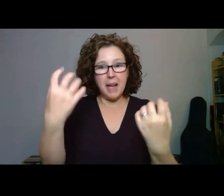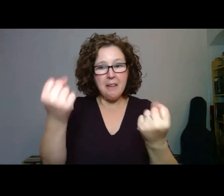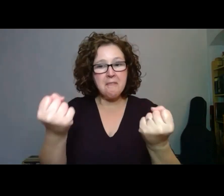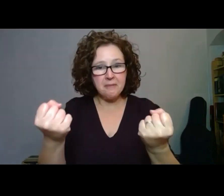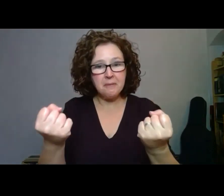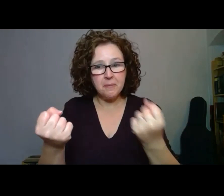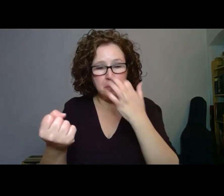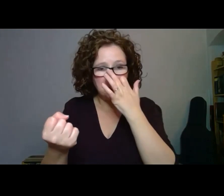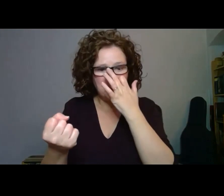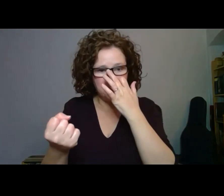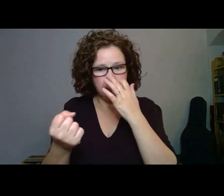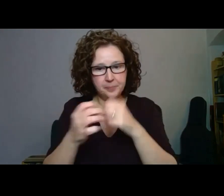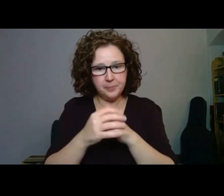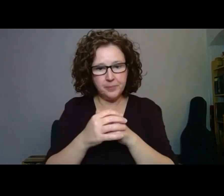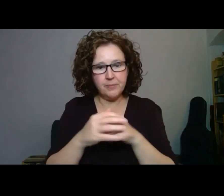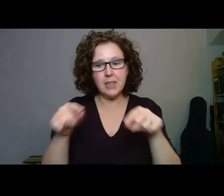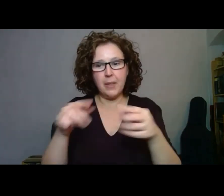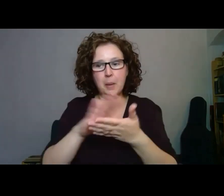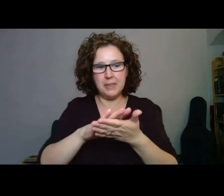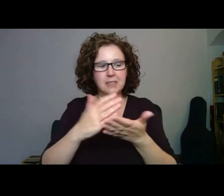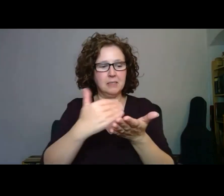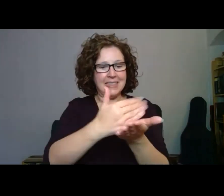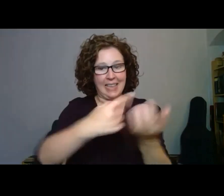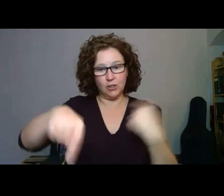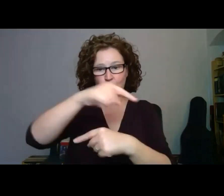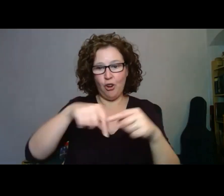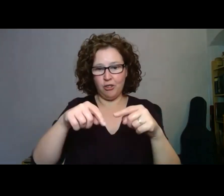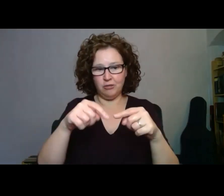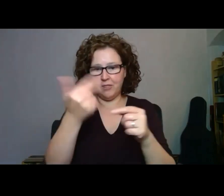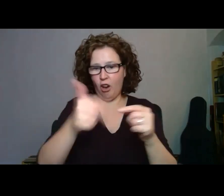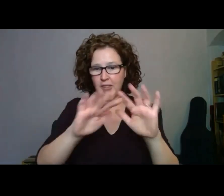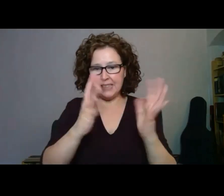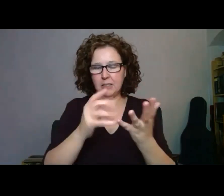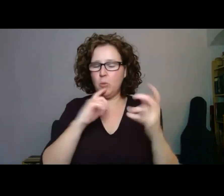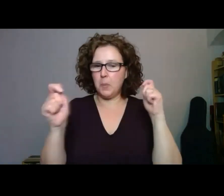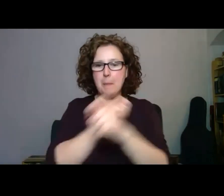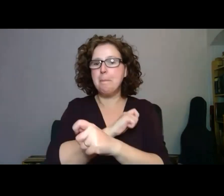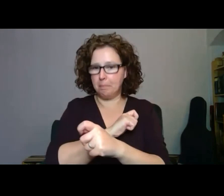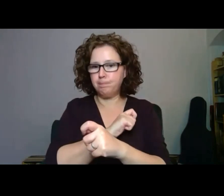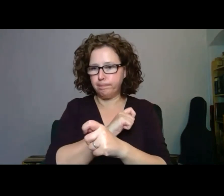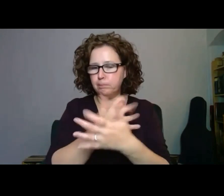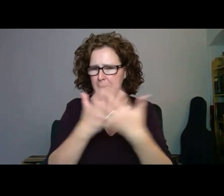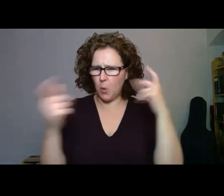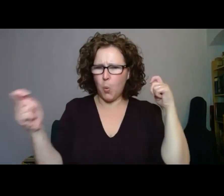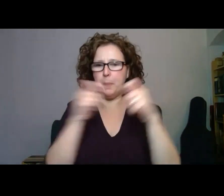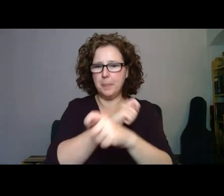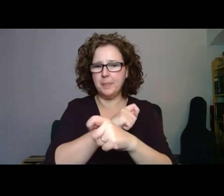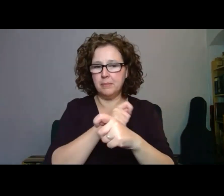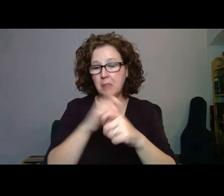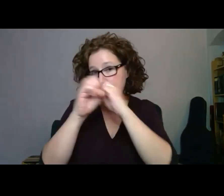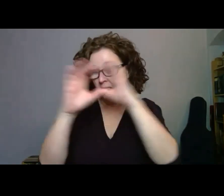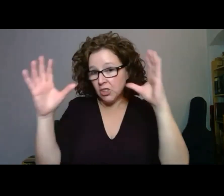will make the sector go through a huge transformation, I imagine and I